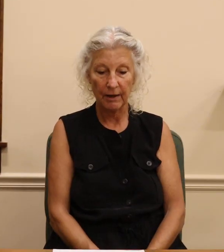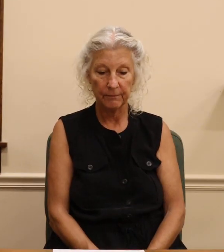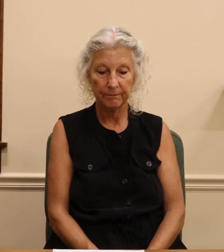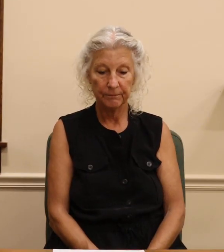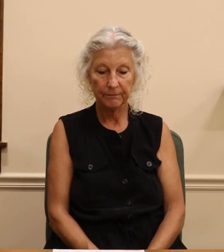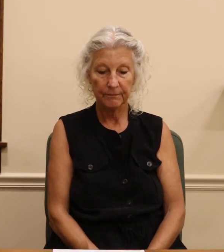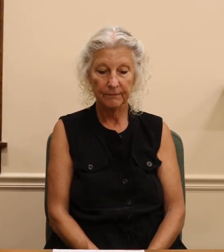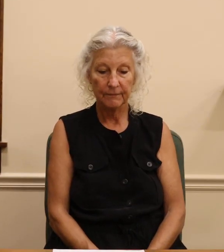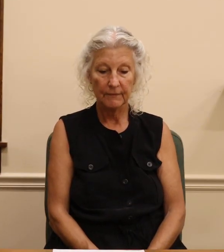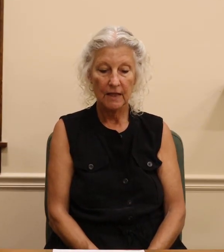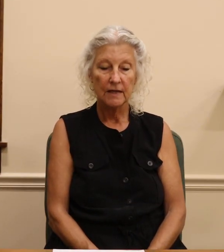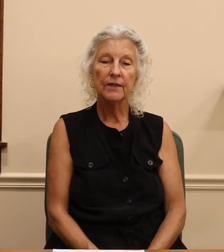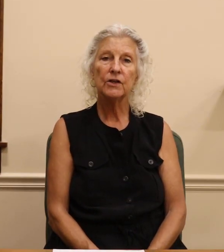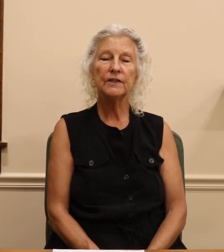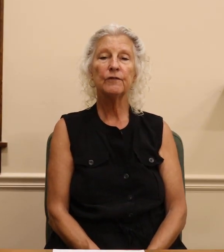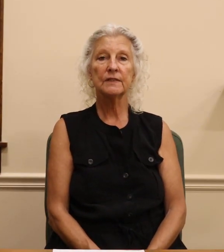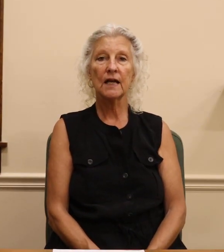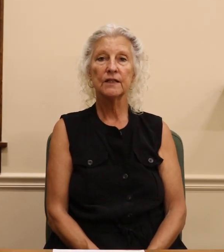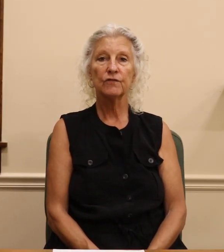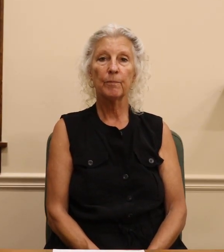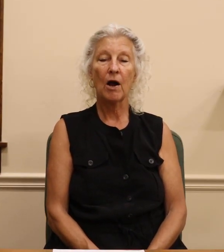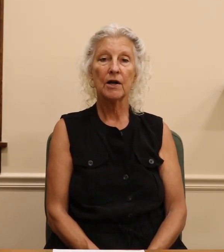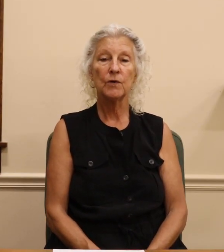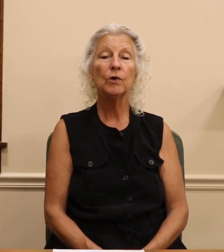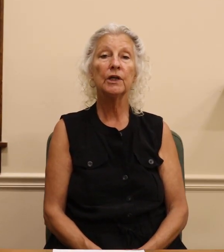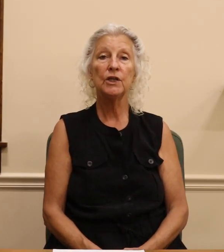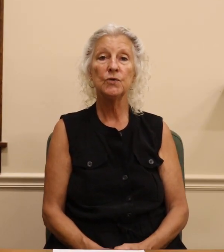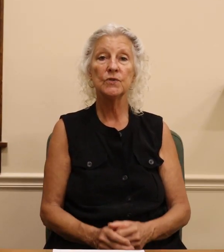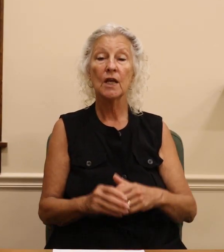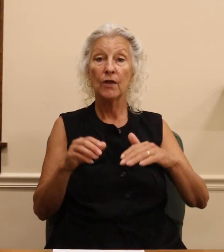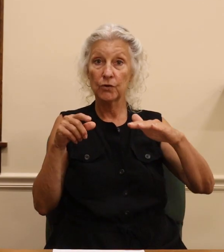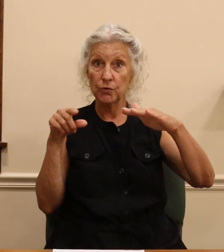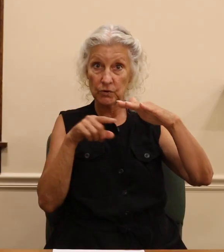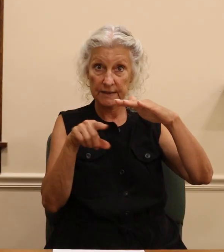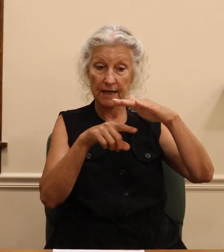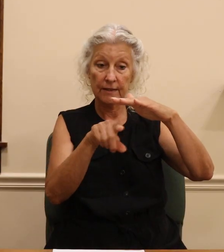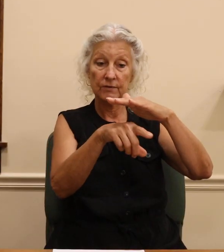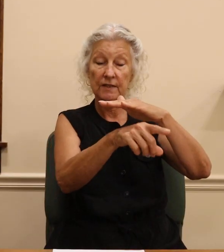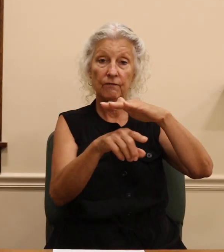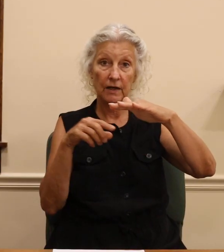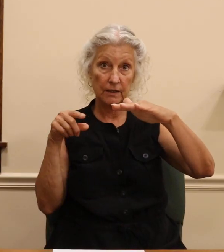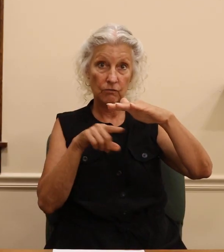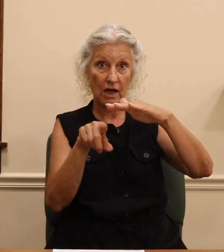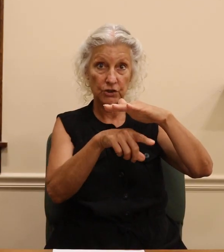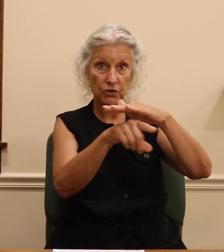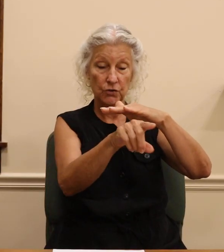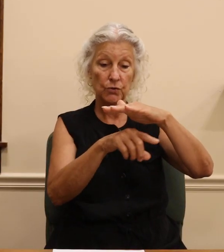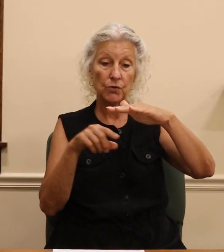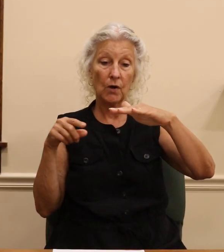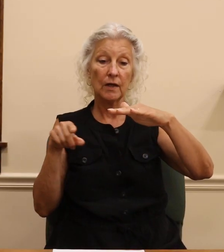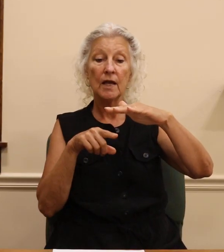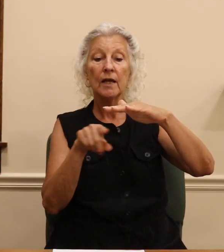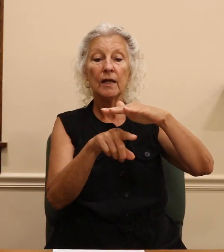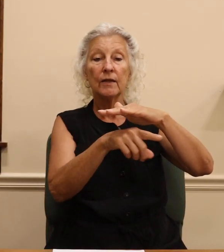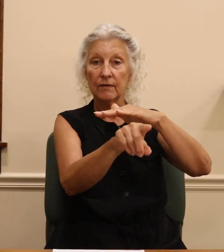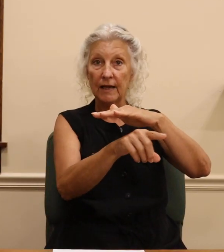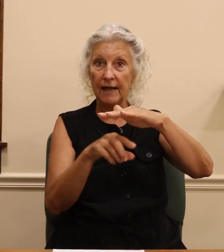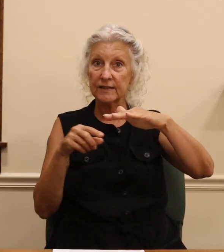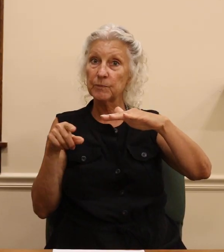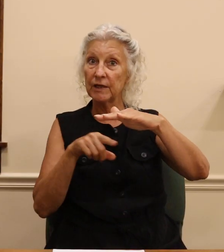about. There are different signs for party. We're going to use the cool sign that was invented in Rochester, New York. And I explained